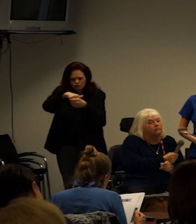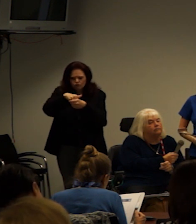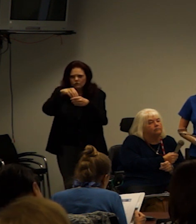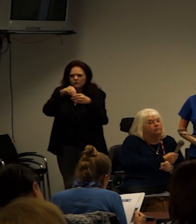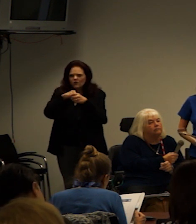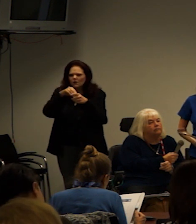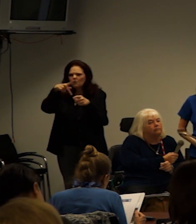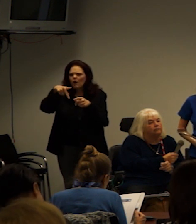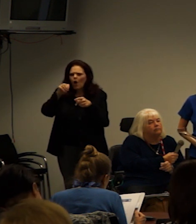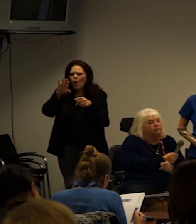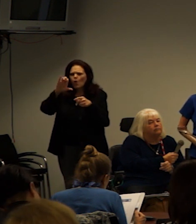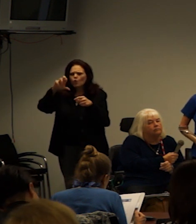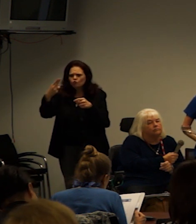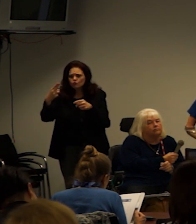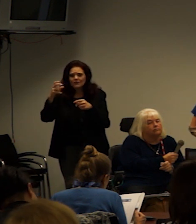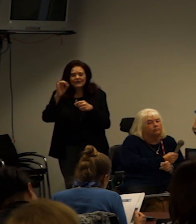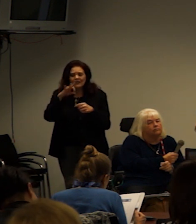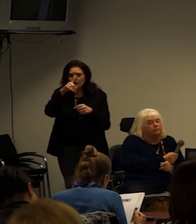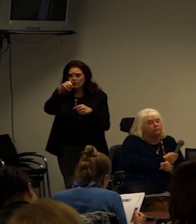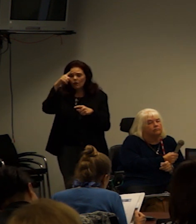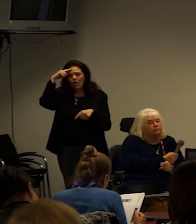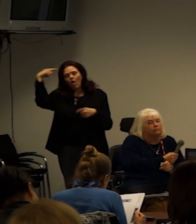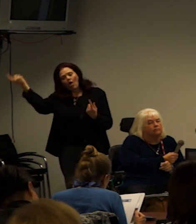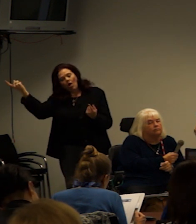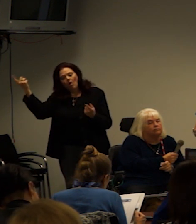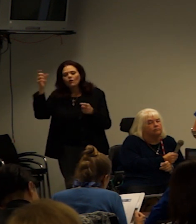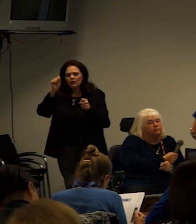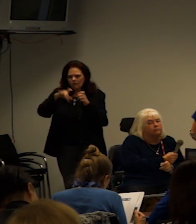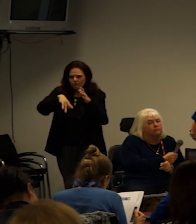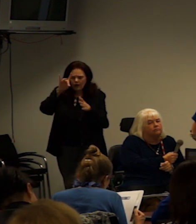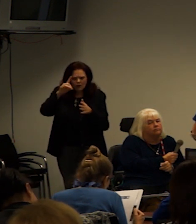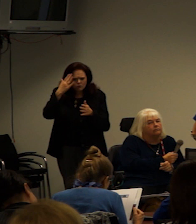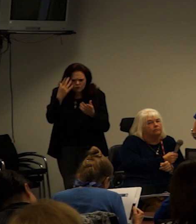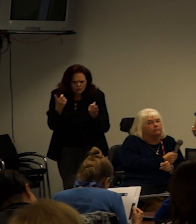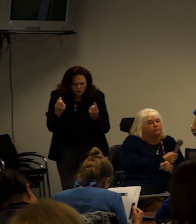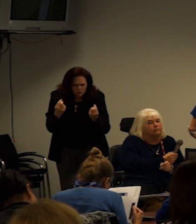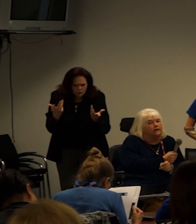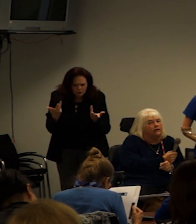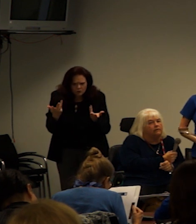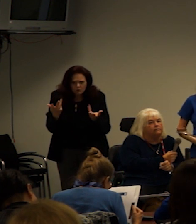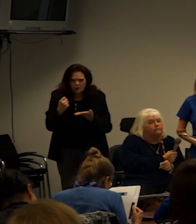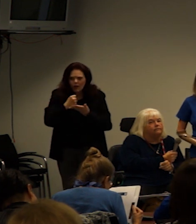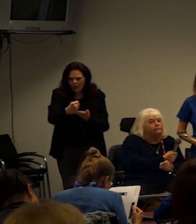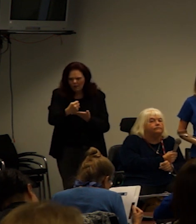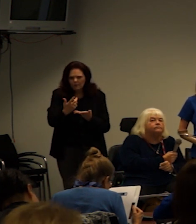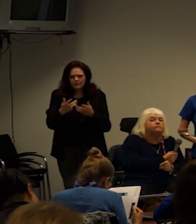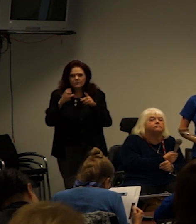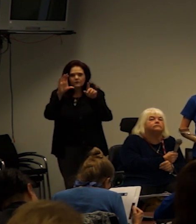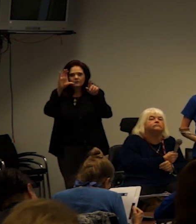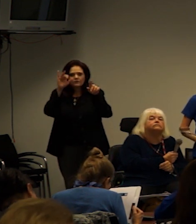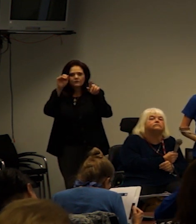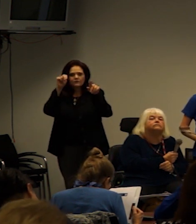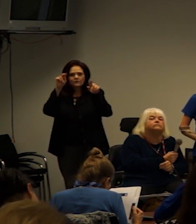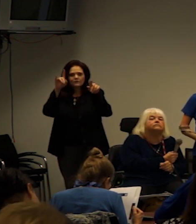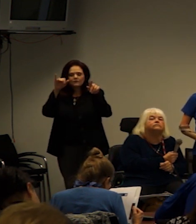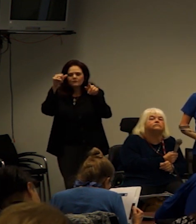so that if she's unconscious, they can find it and will know what to do. Beth? Cindy just reminded me, she said, I keep a list